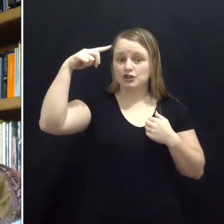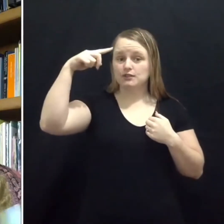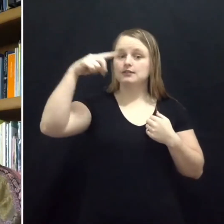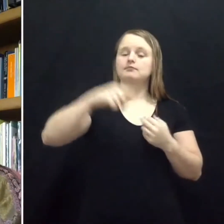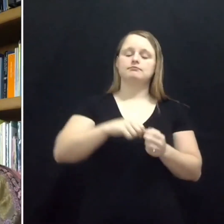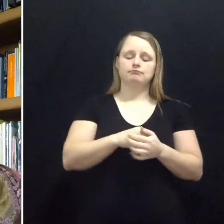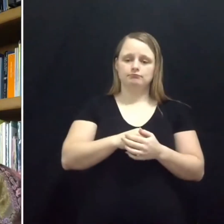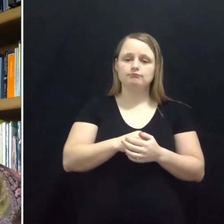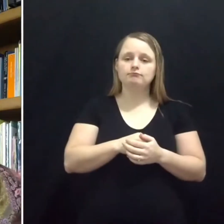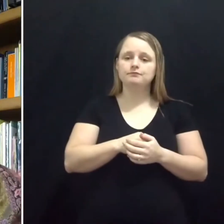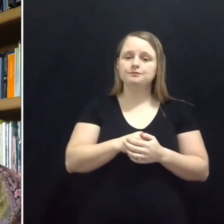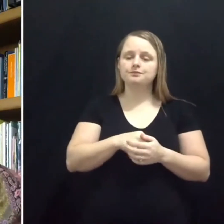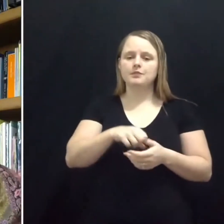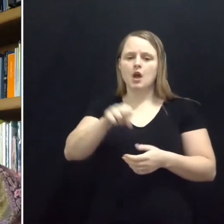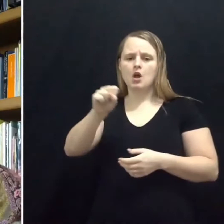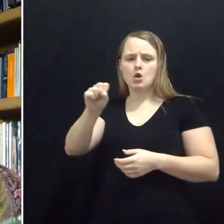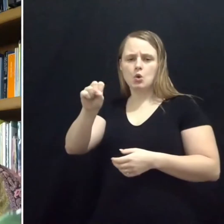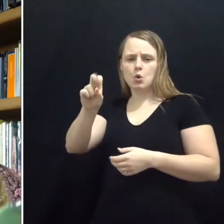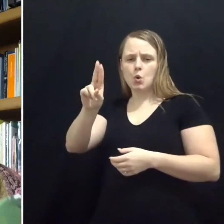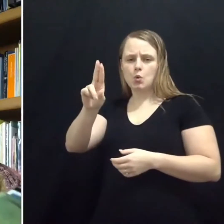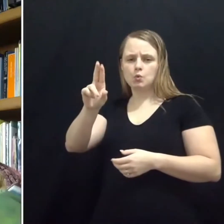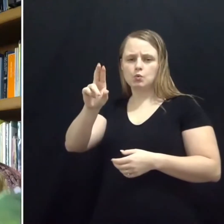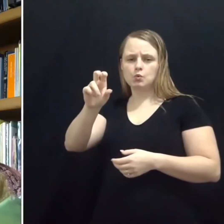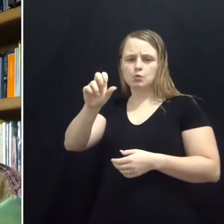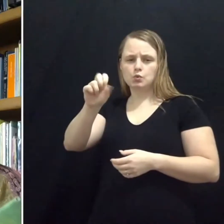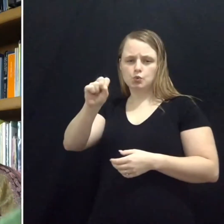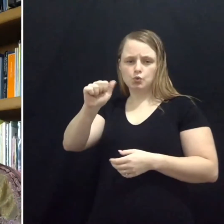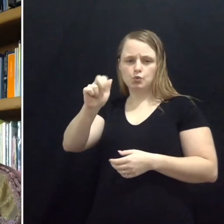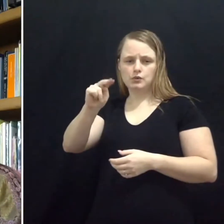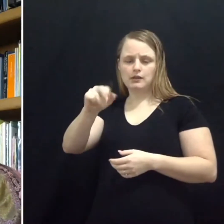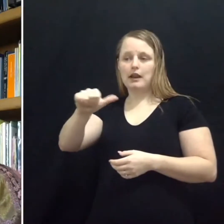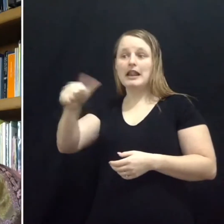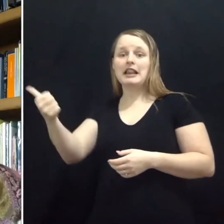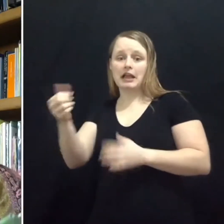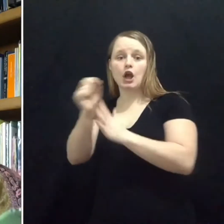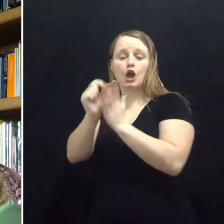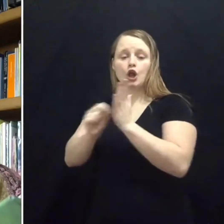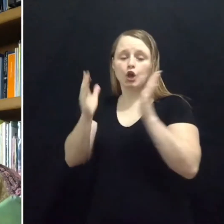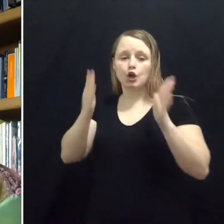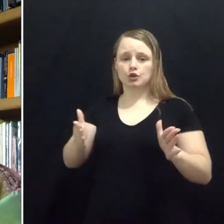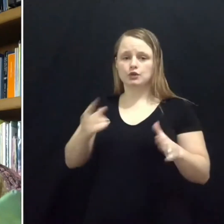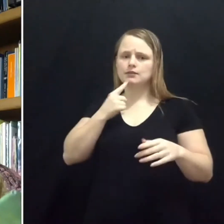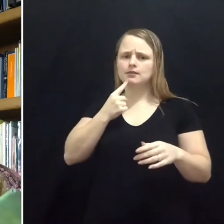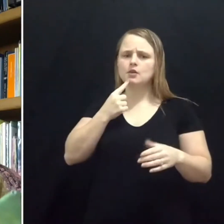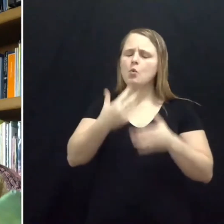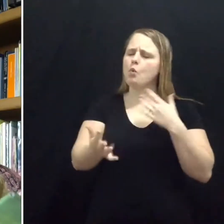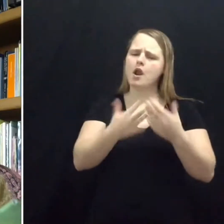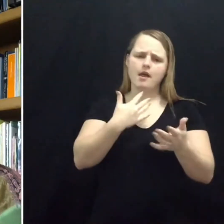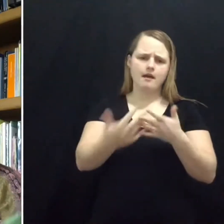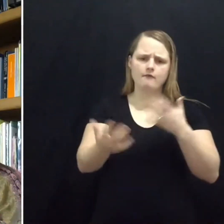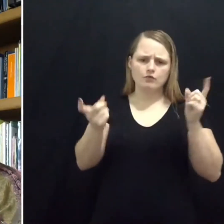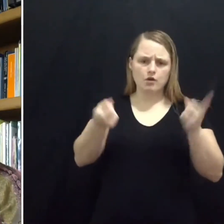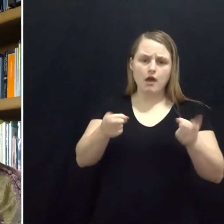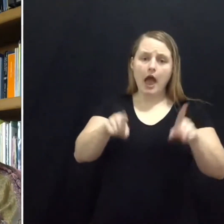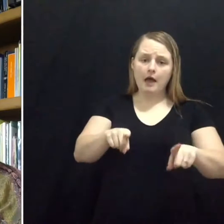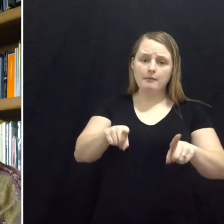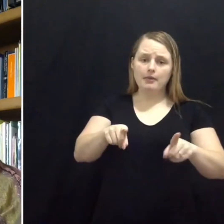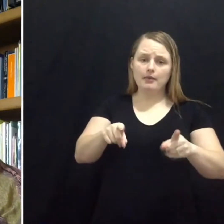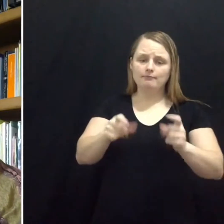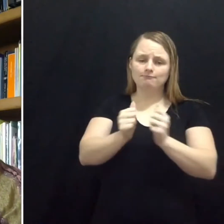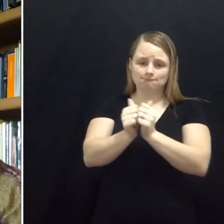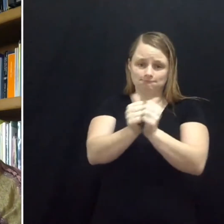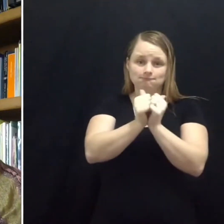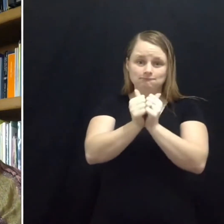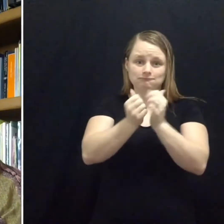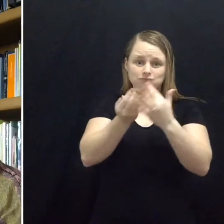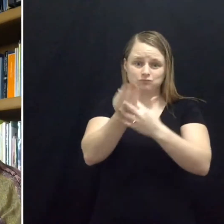There are dedications in this book. Susan Schaefer Bernardo dedicates this book to whatever the weather, we can